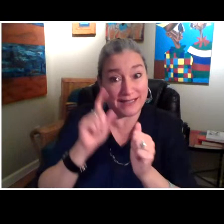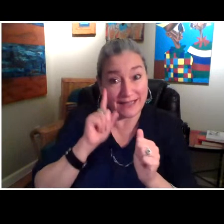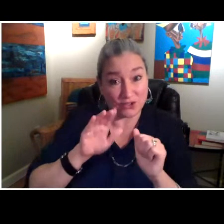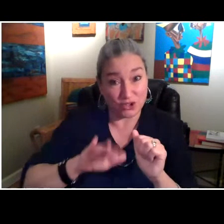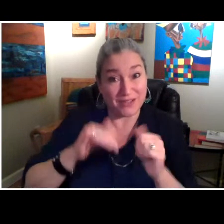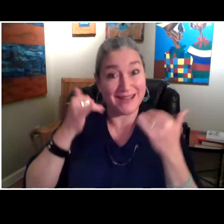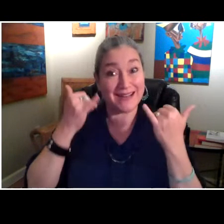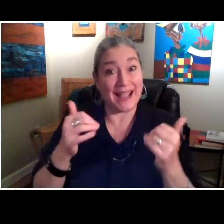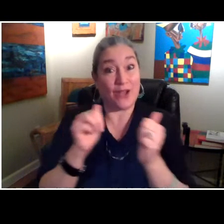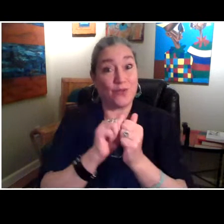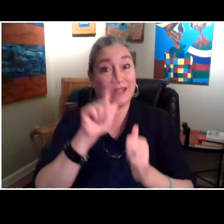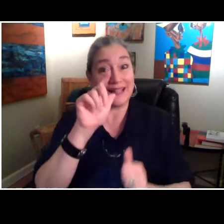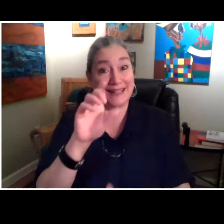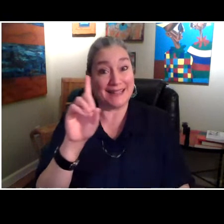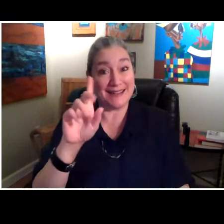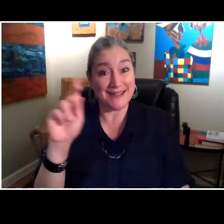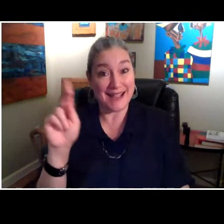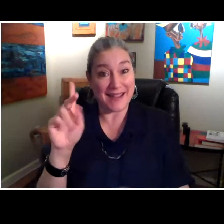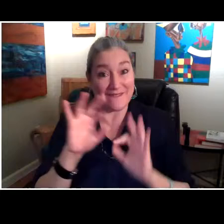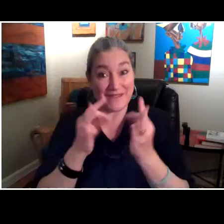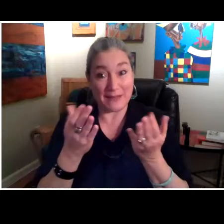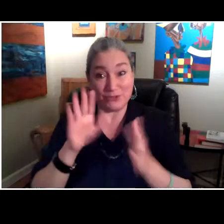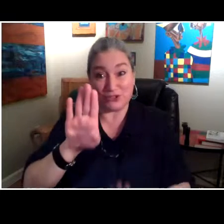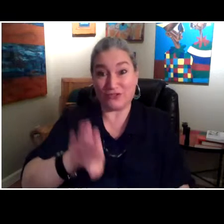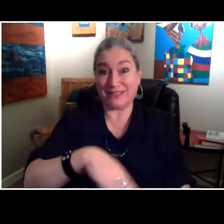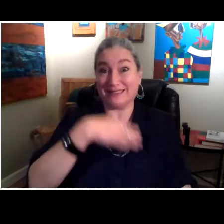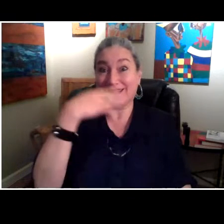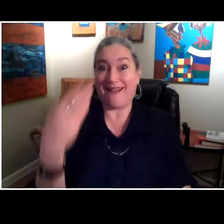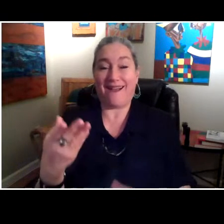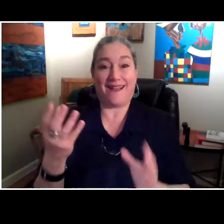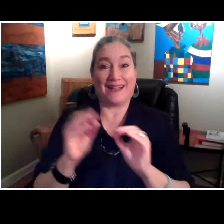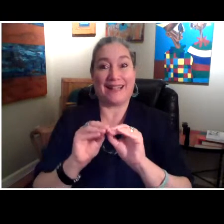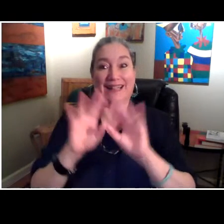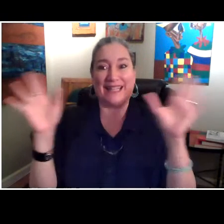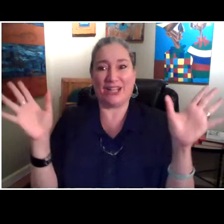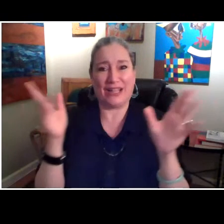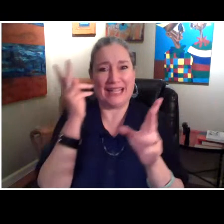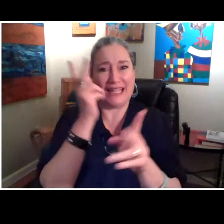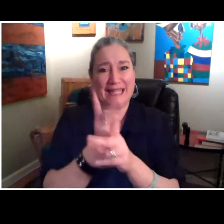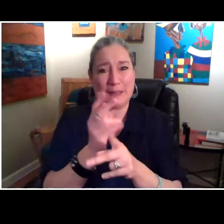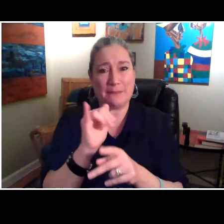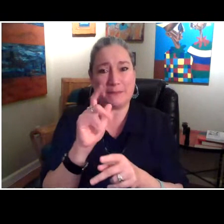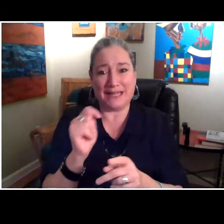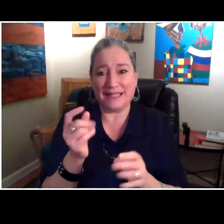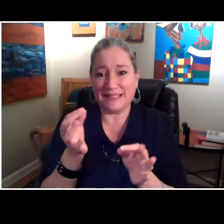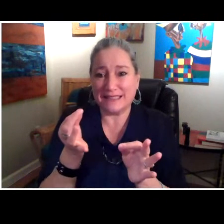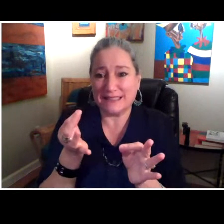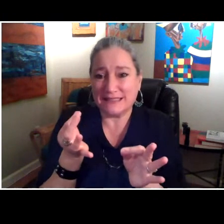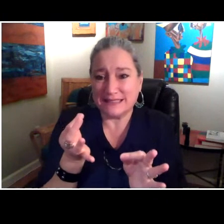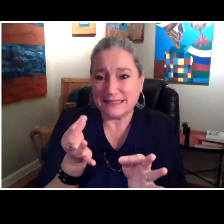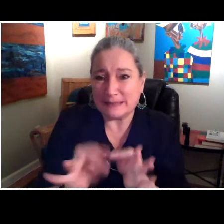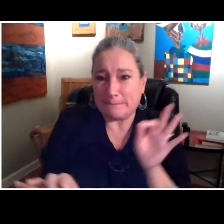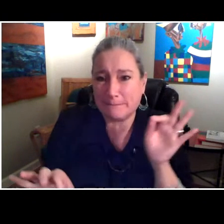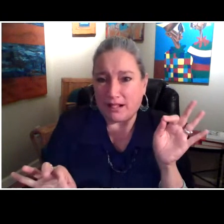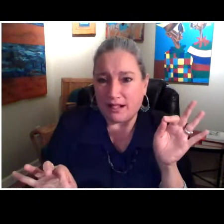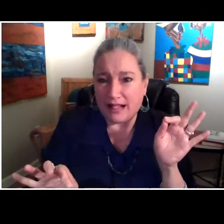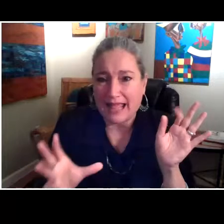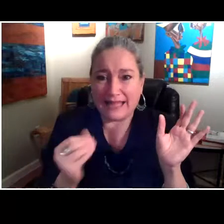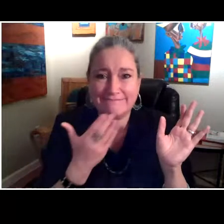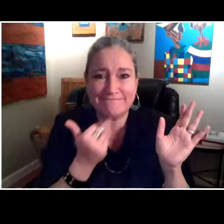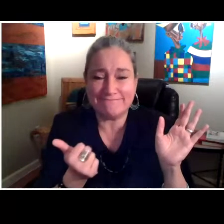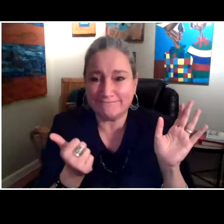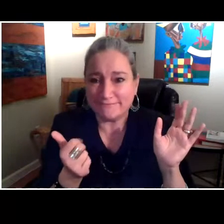which confuses family when they start their journey with their deaf babies. And on the other side, now with Lead K, you